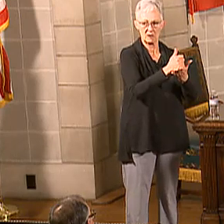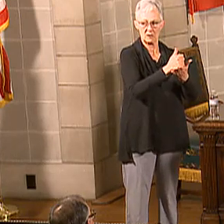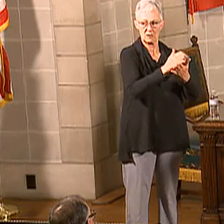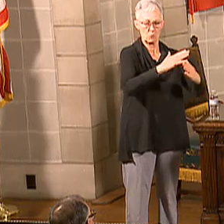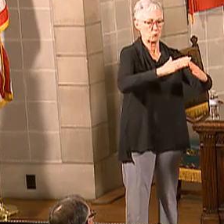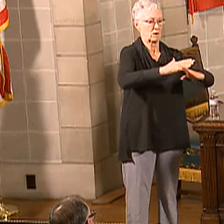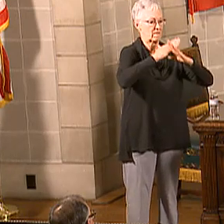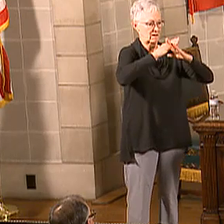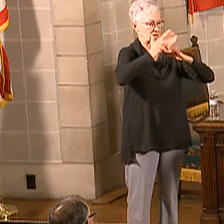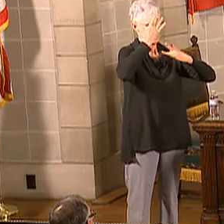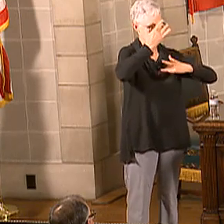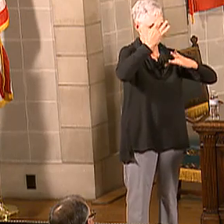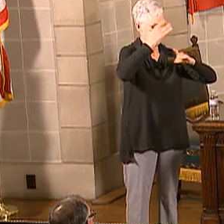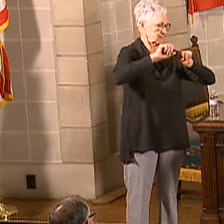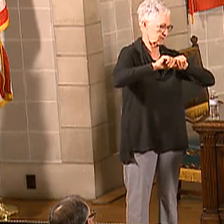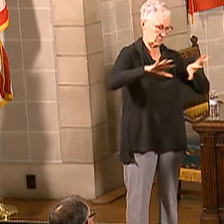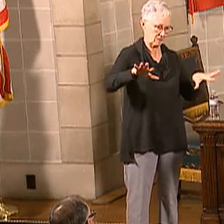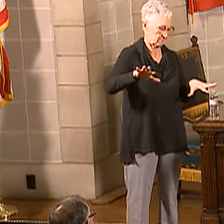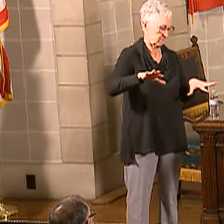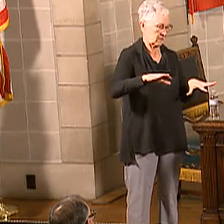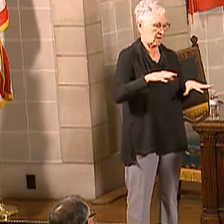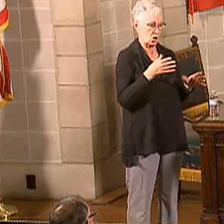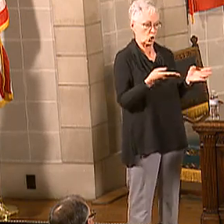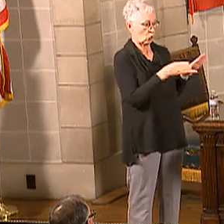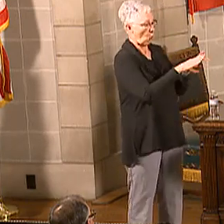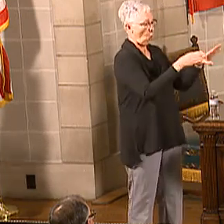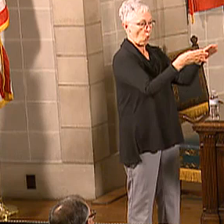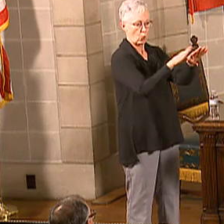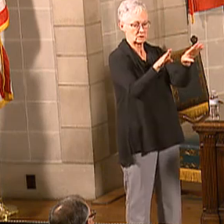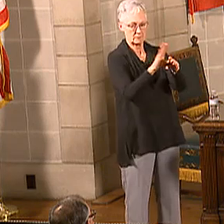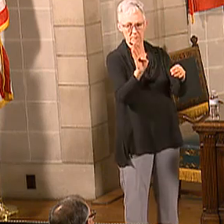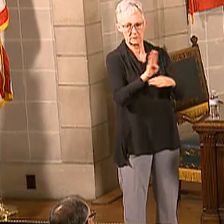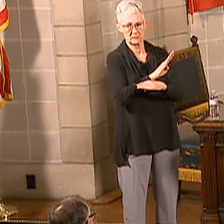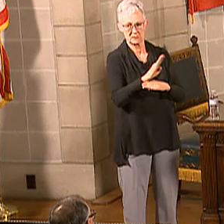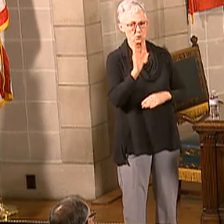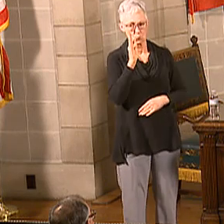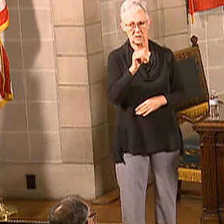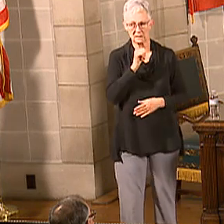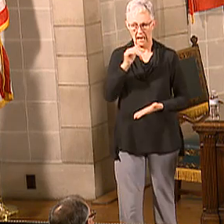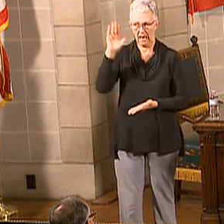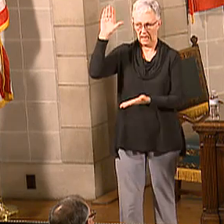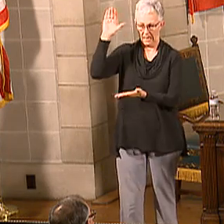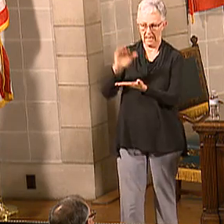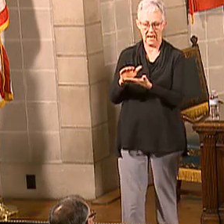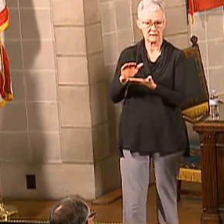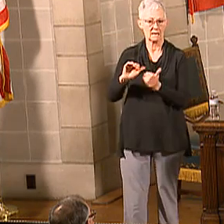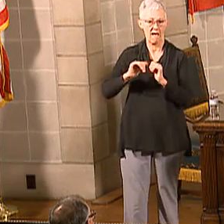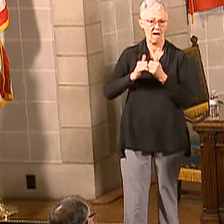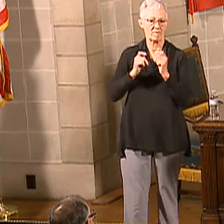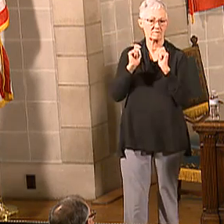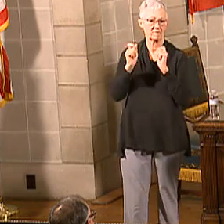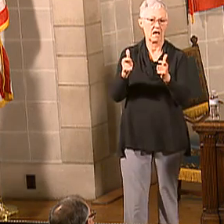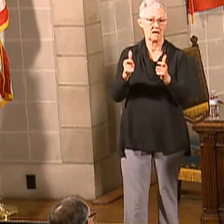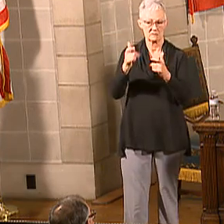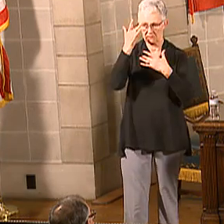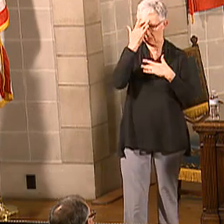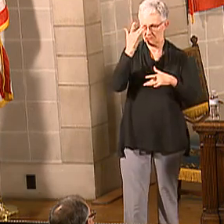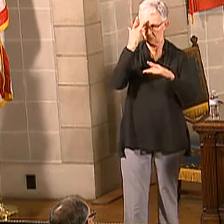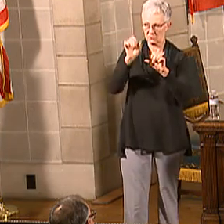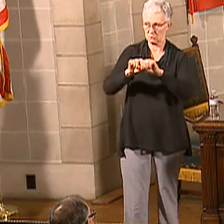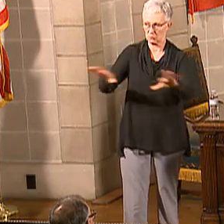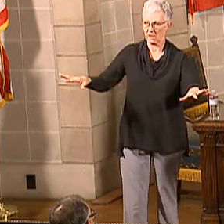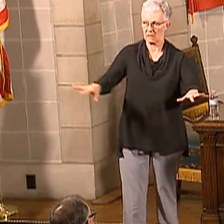priority. Closing a business doesn't actually help you stop the spread of the virus. Keeping groups of less than 10 people or less, that's what slows the spread of the